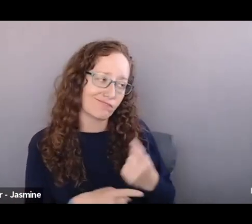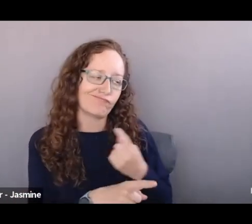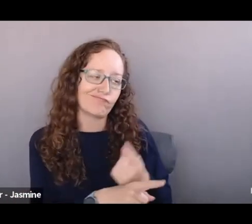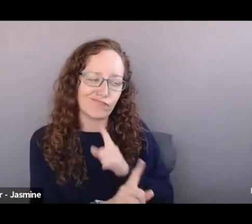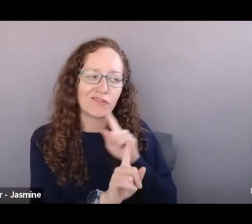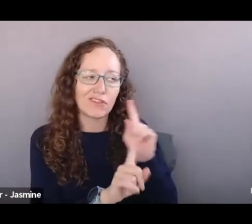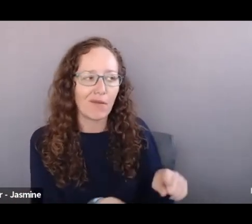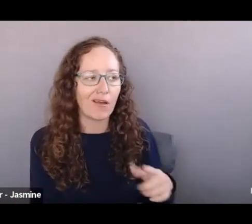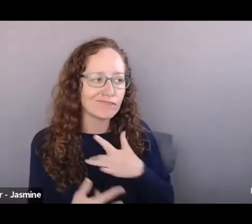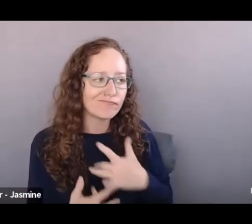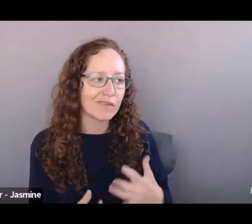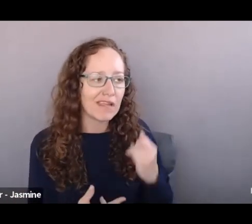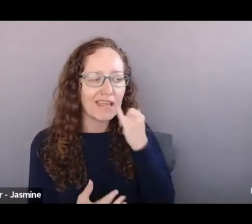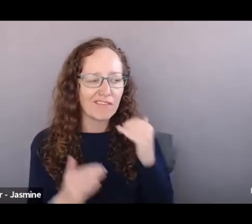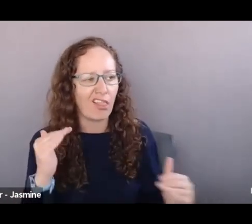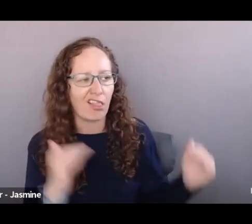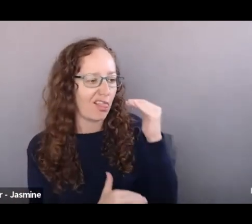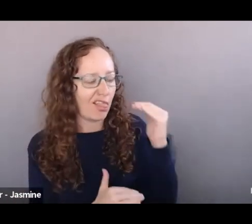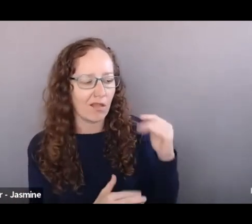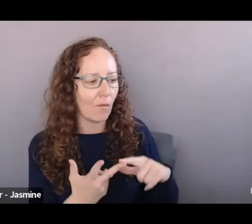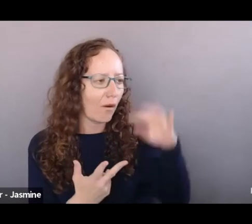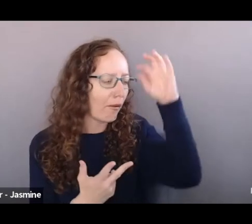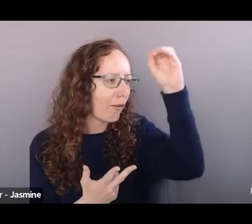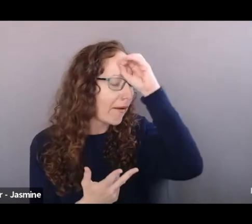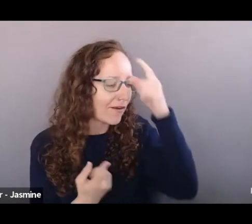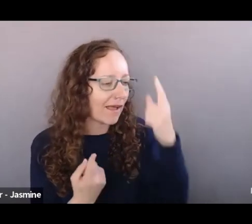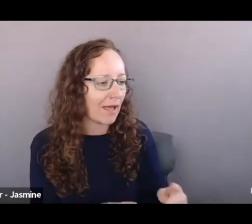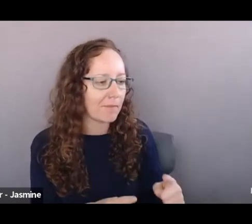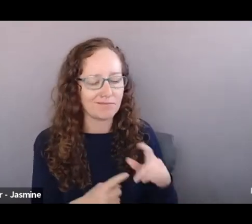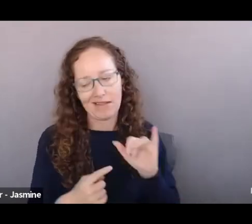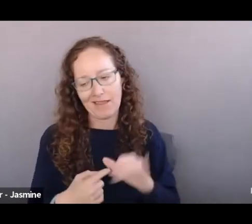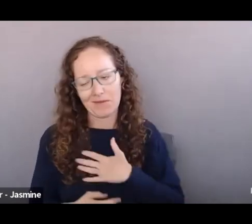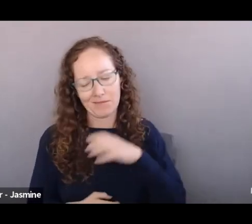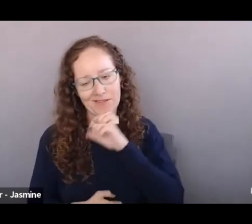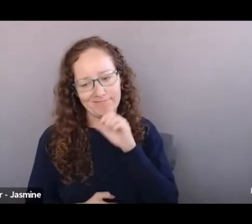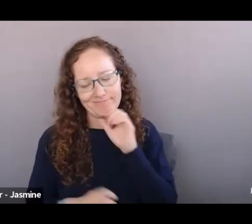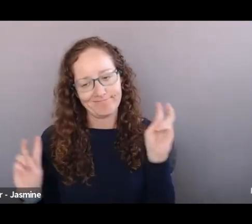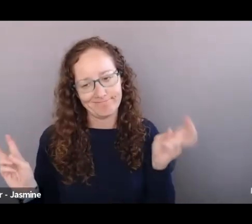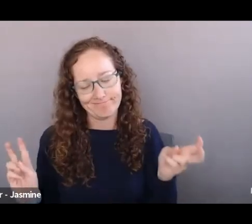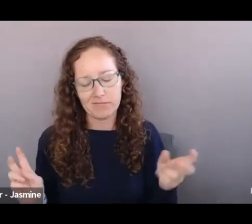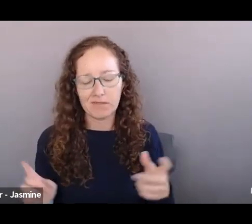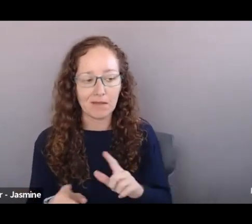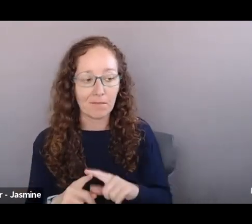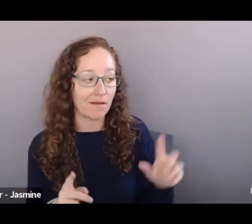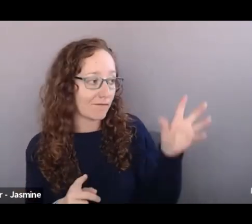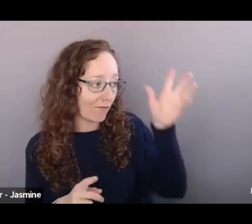any injustice or ignorance at that age in my life. Had it not been for my father's